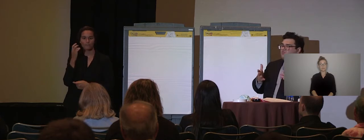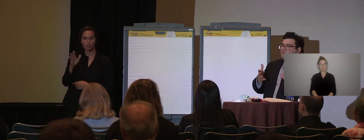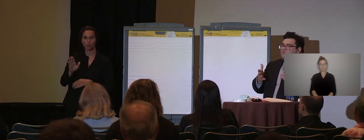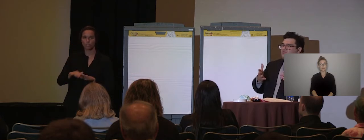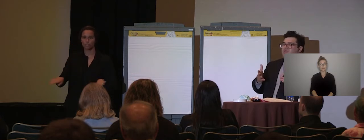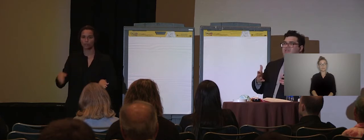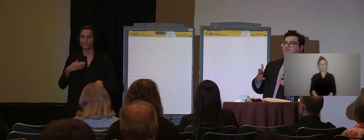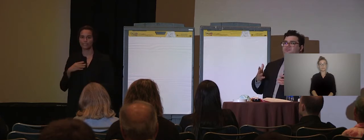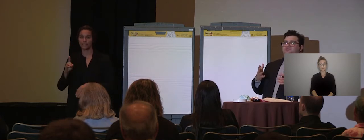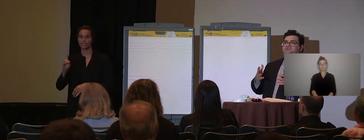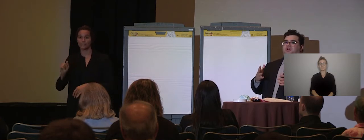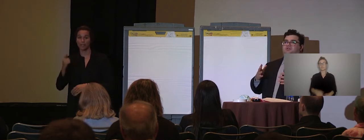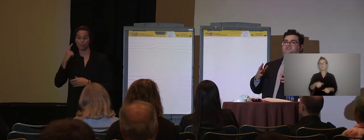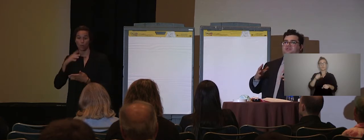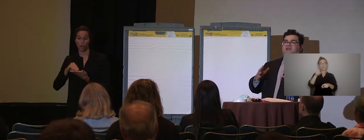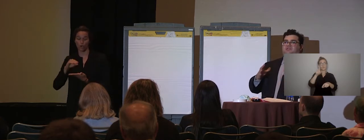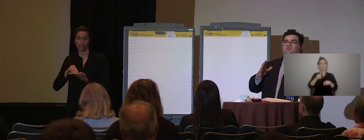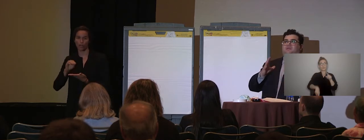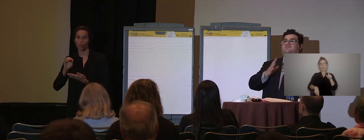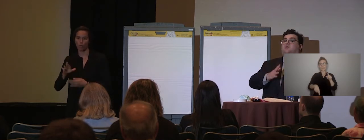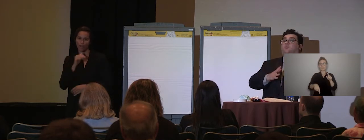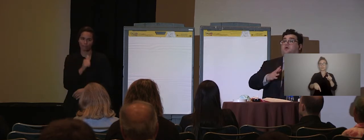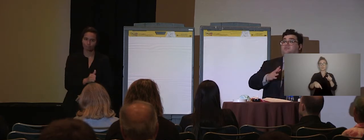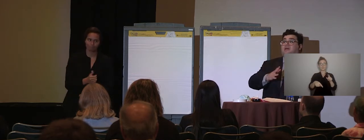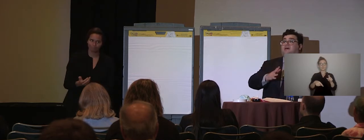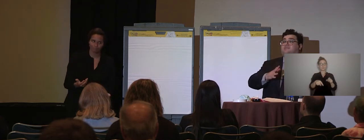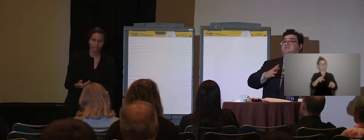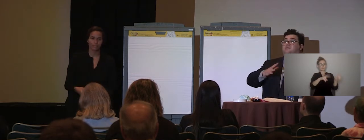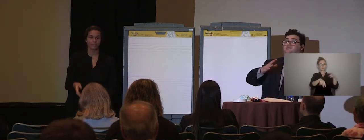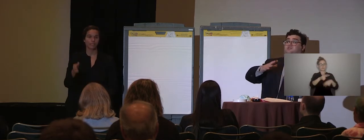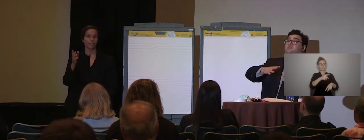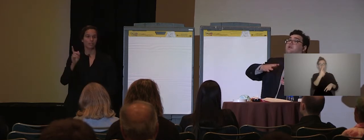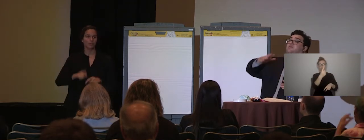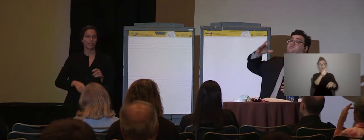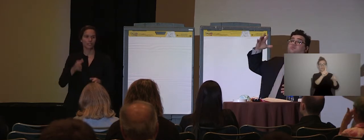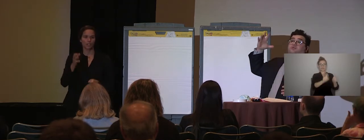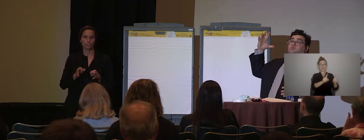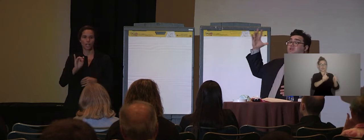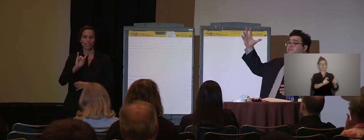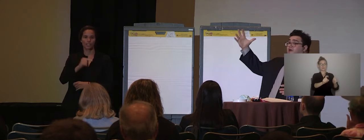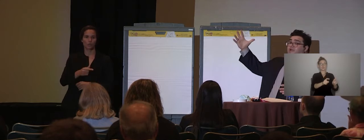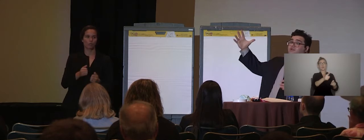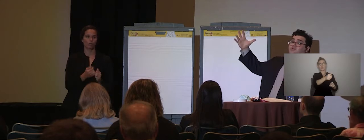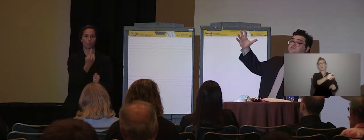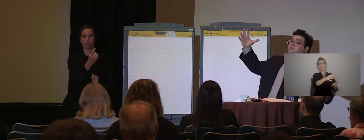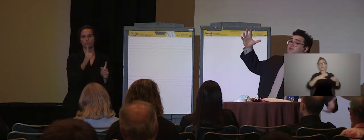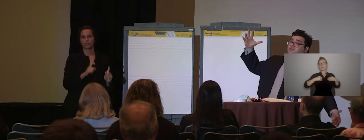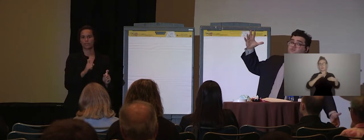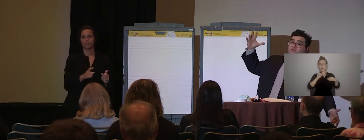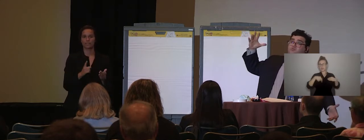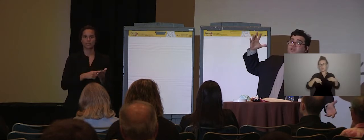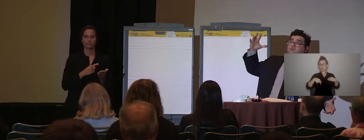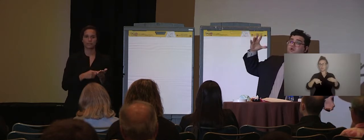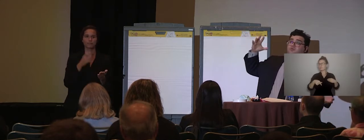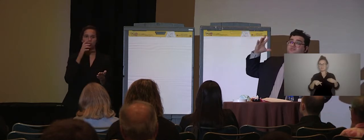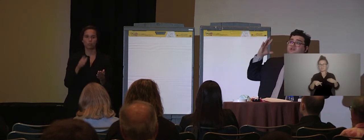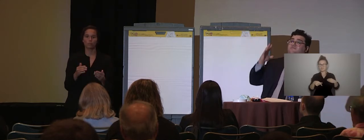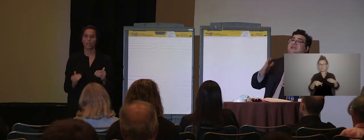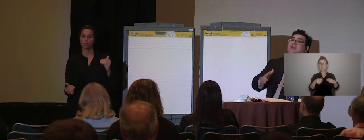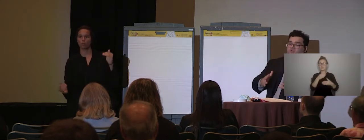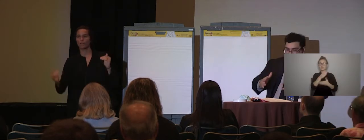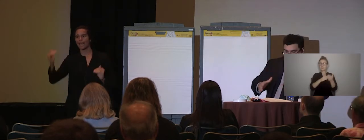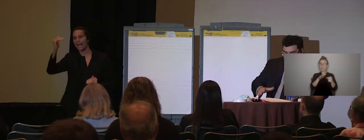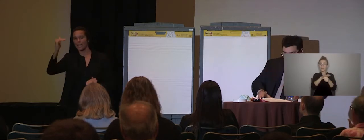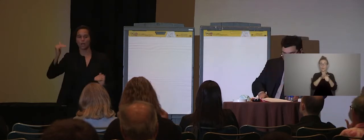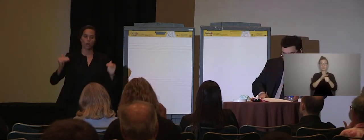It's, you can't really judge an IQ based on one test. There are certain areas where they're ranked higher, some areas where they're ranked lower. It's kind of